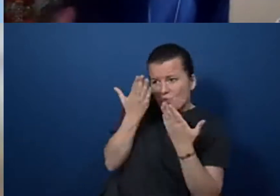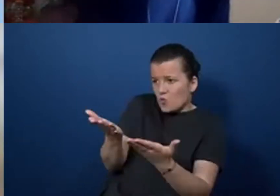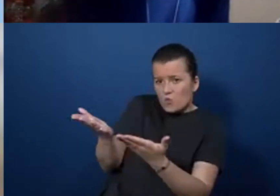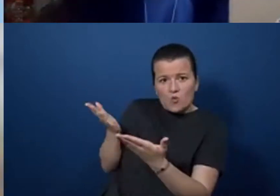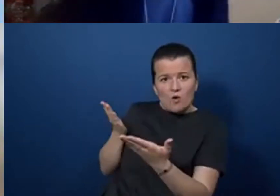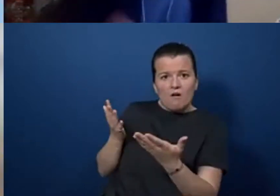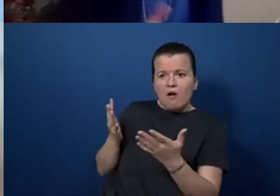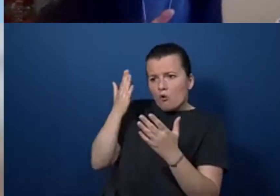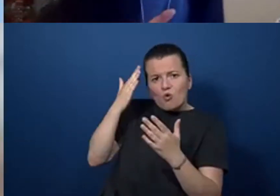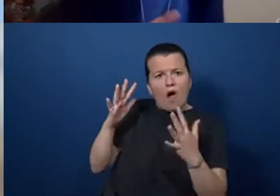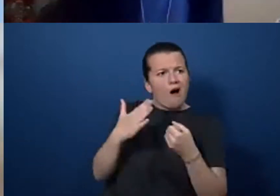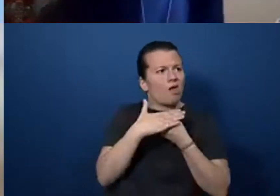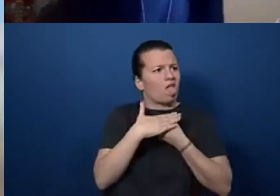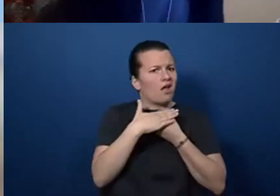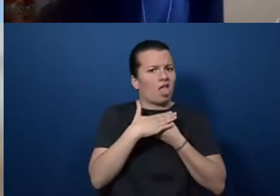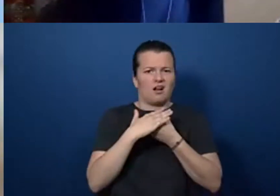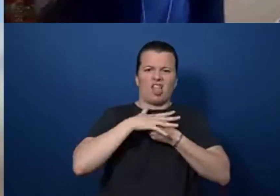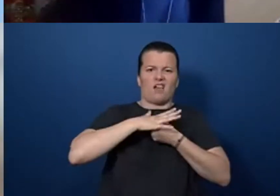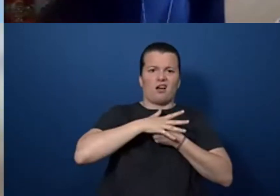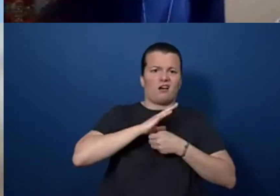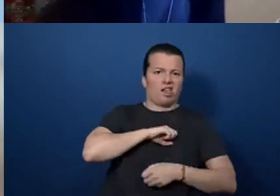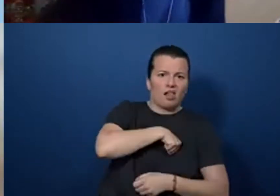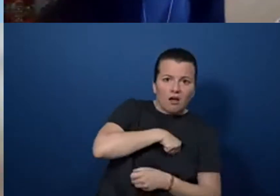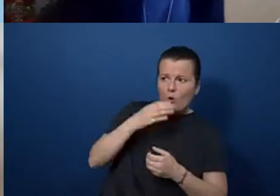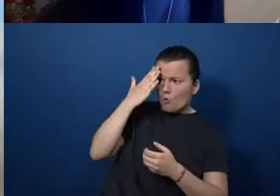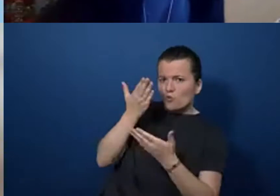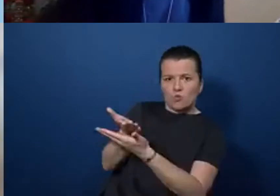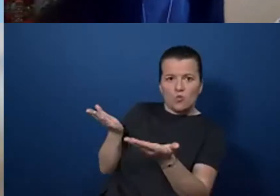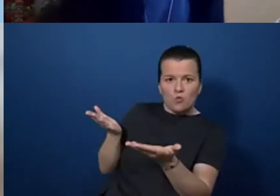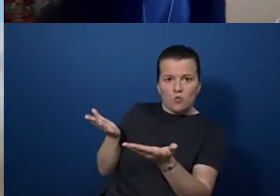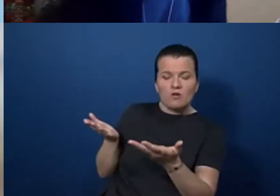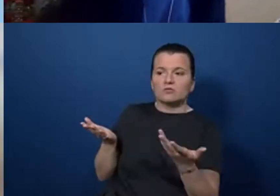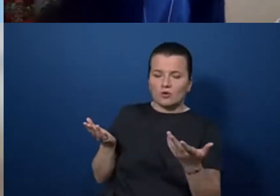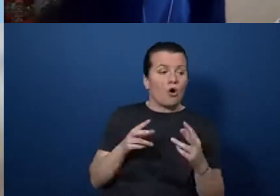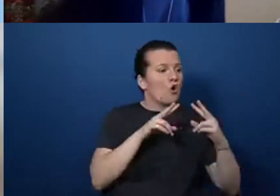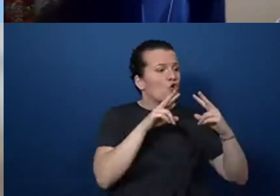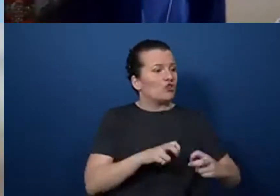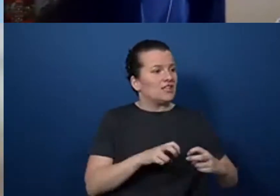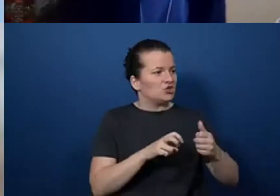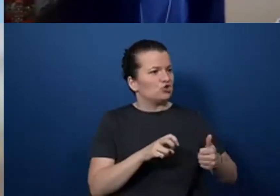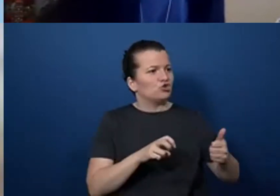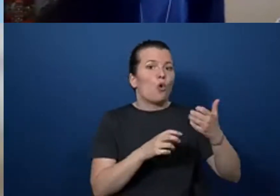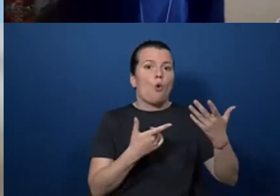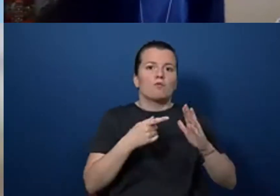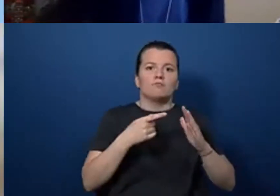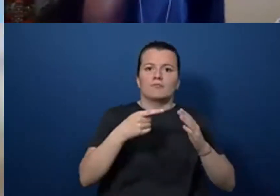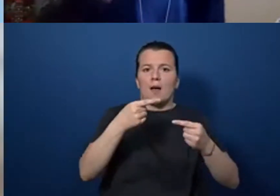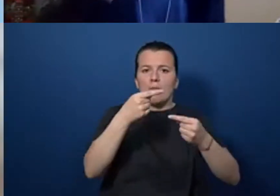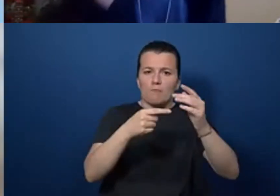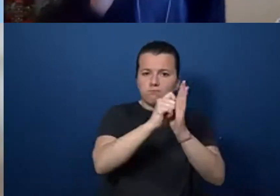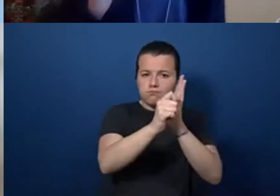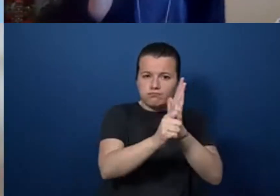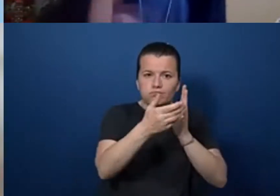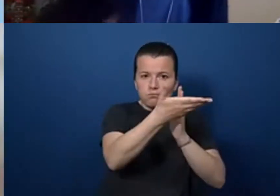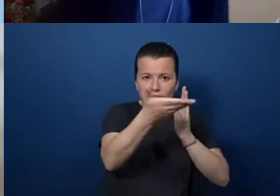really the responsibility of research teams to bring together people who are decision makers and who are in positions of power to listen